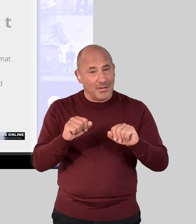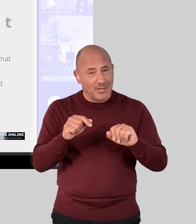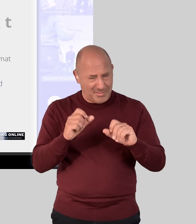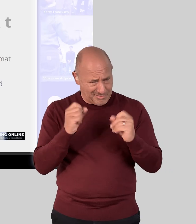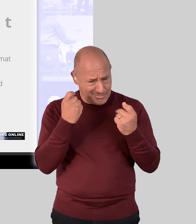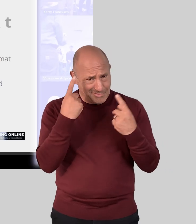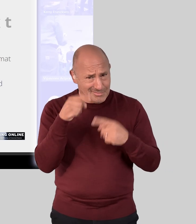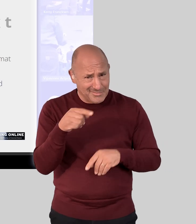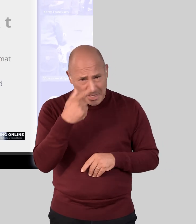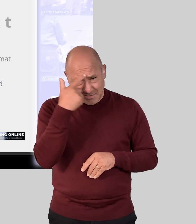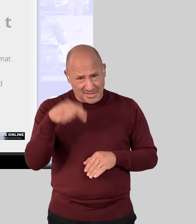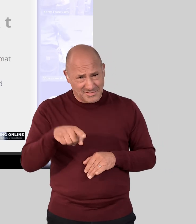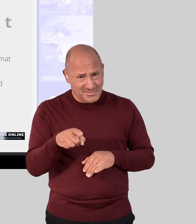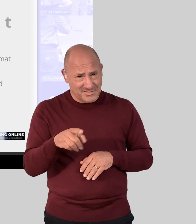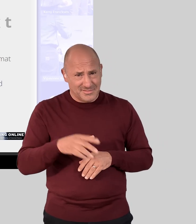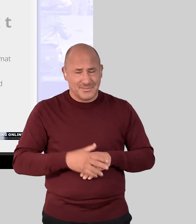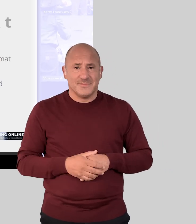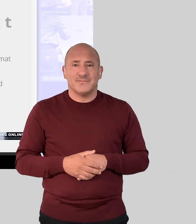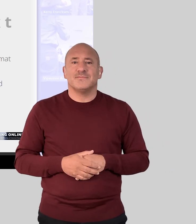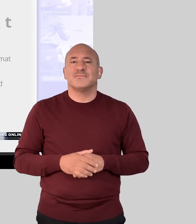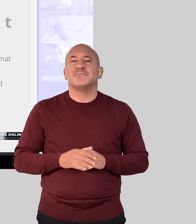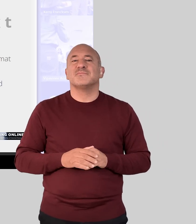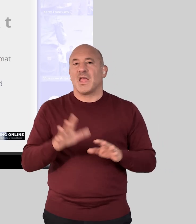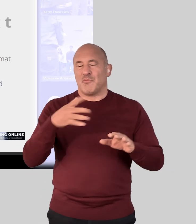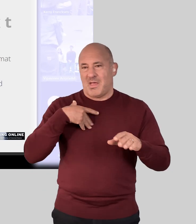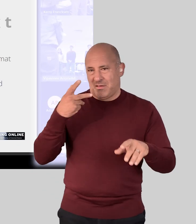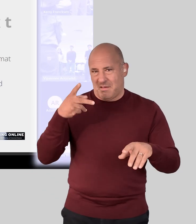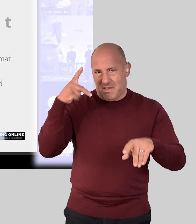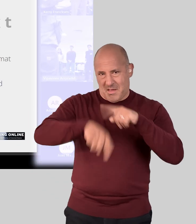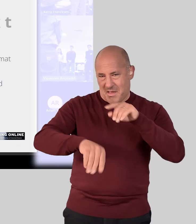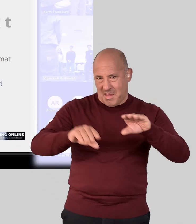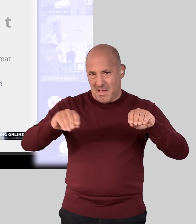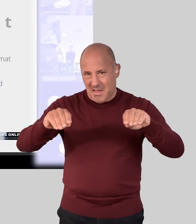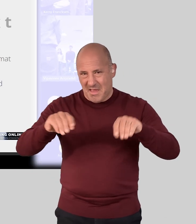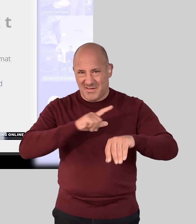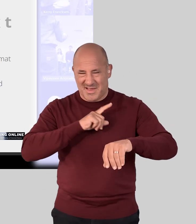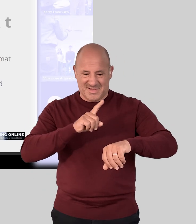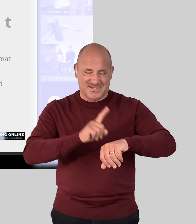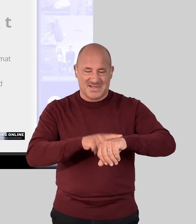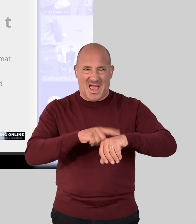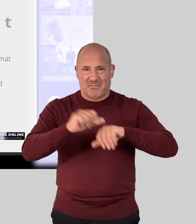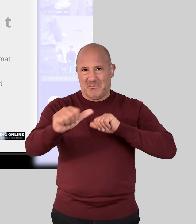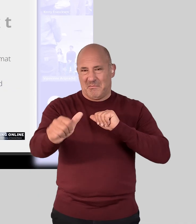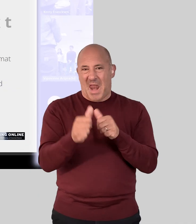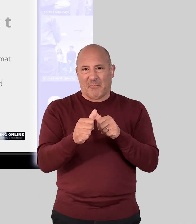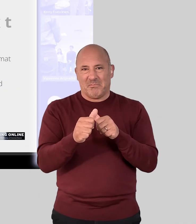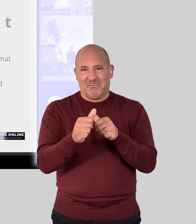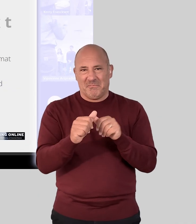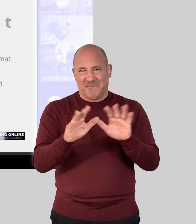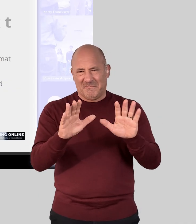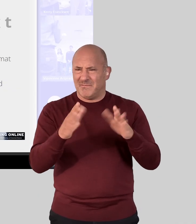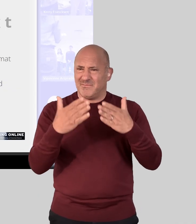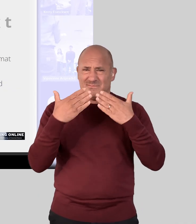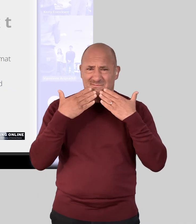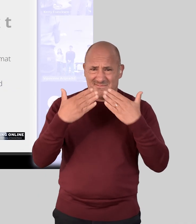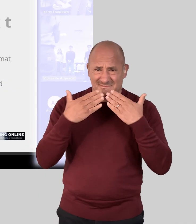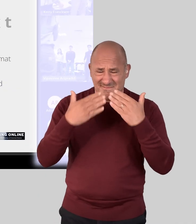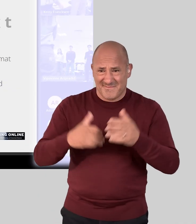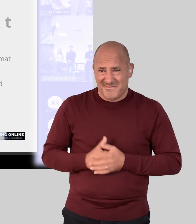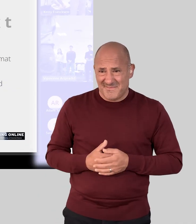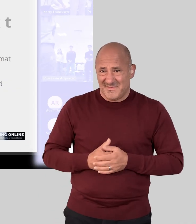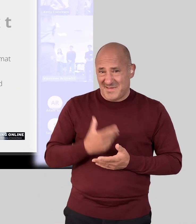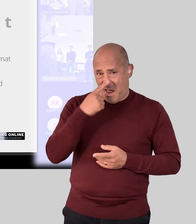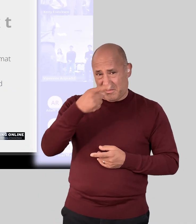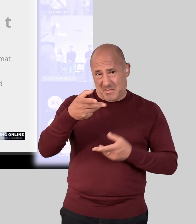understand these things in this circle as part of a culture, if that makes sense. So yeah, I cut that short because we are running short of